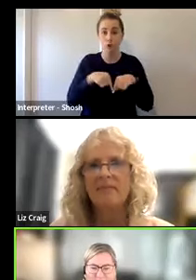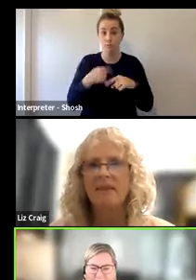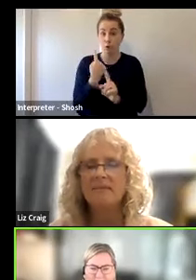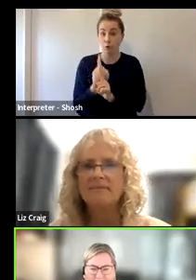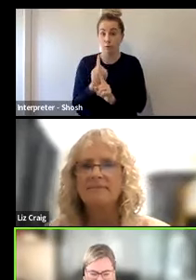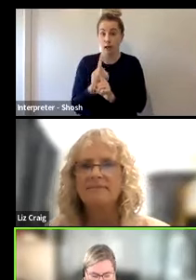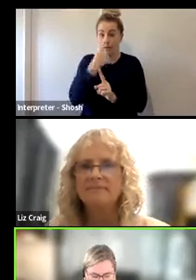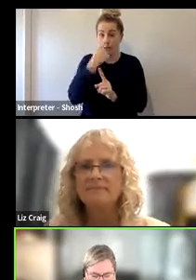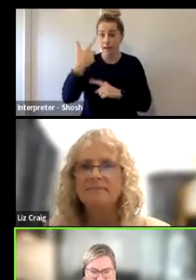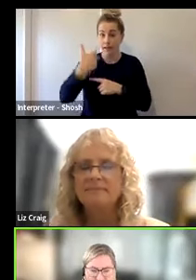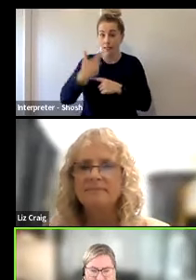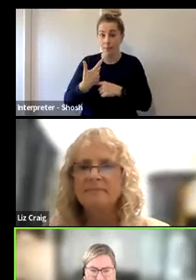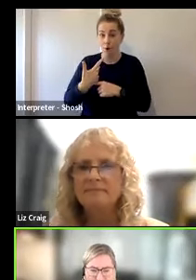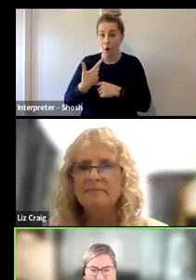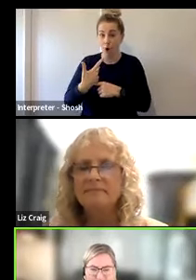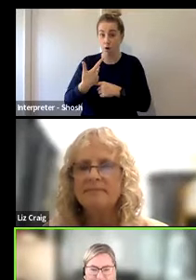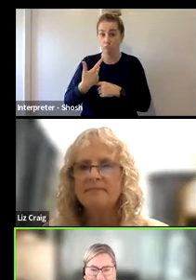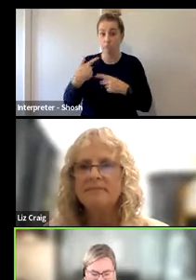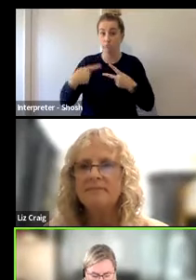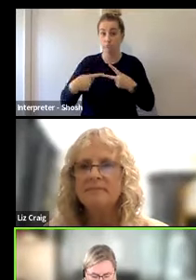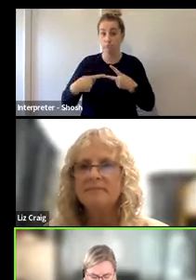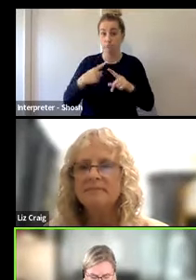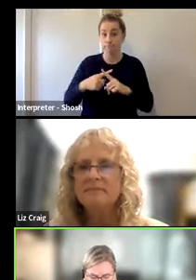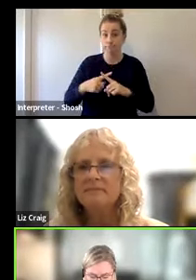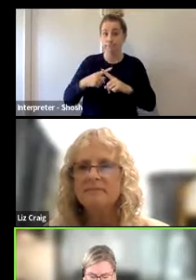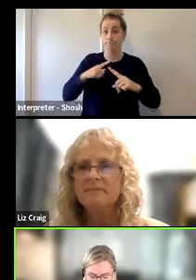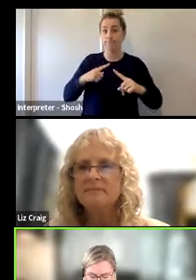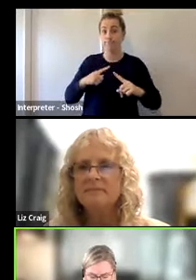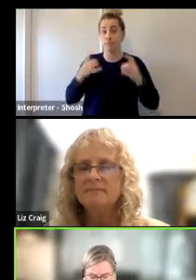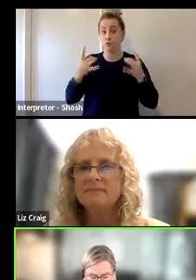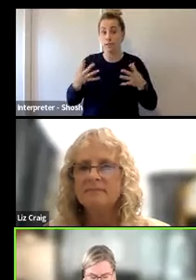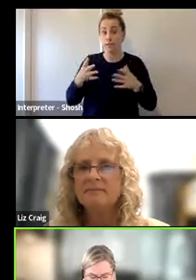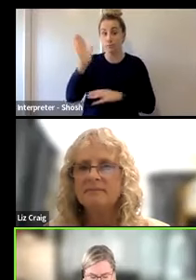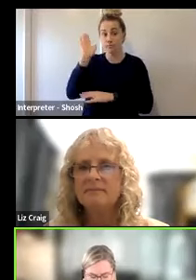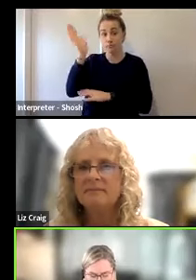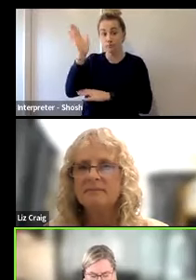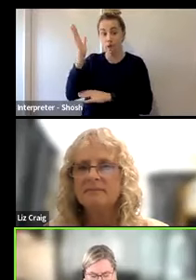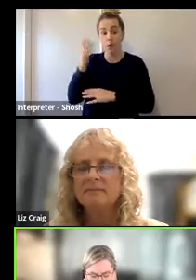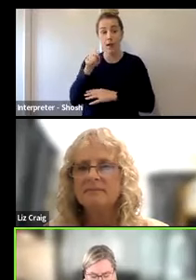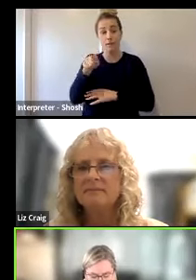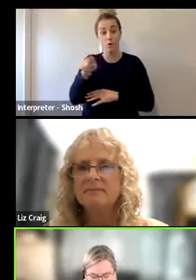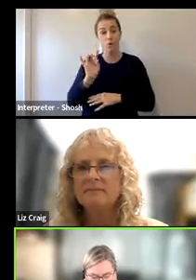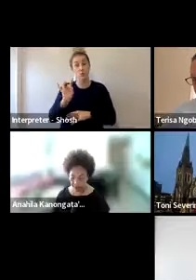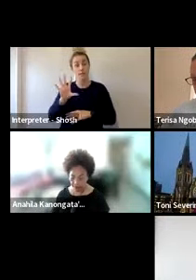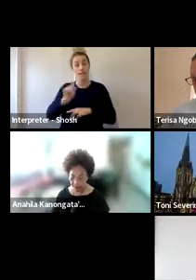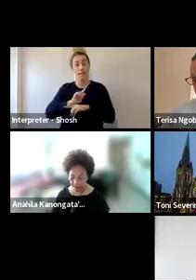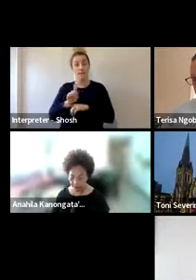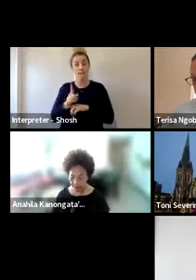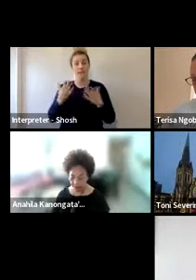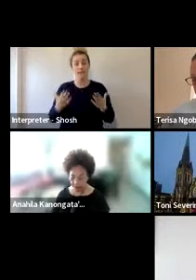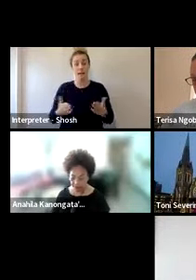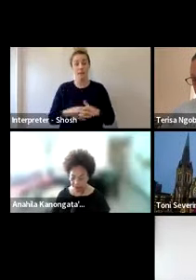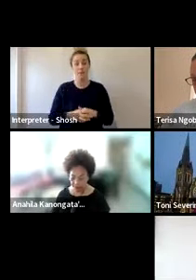turn your camera on and your microphone. We have you for 10 minutes.